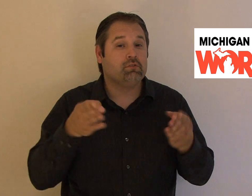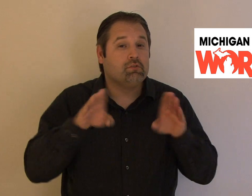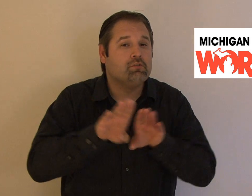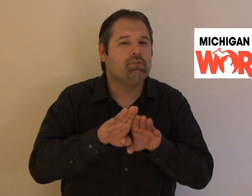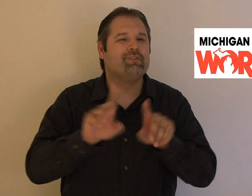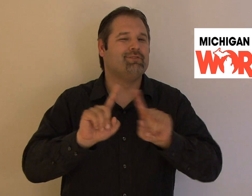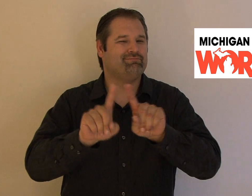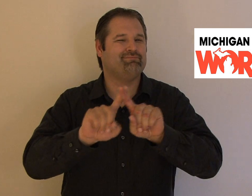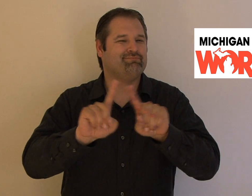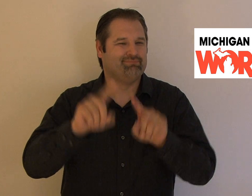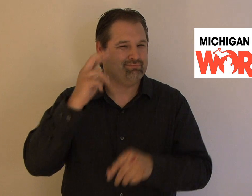some reason.